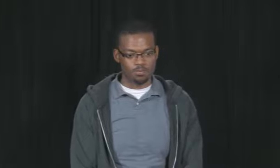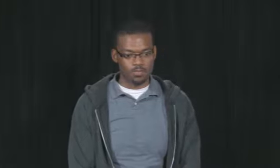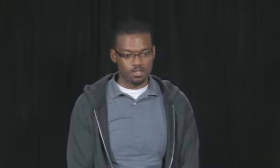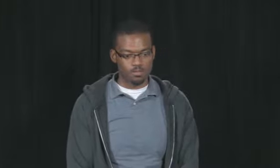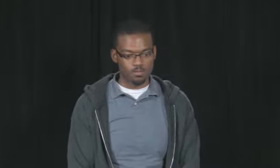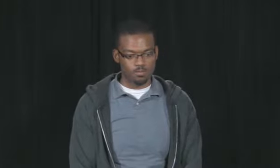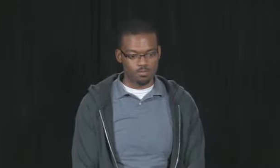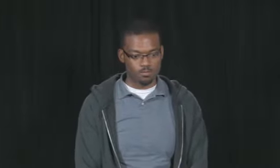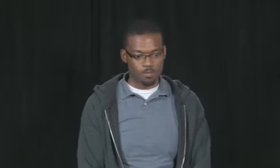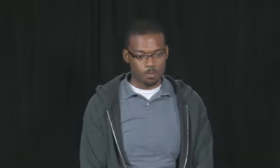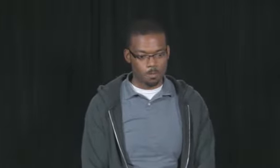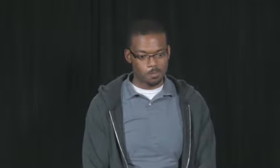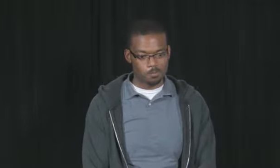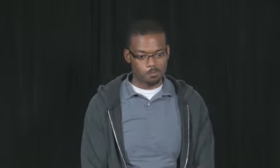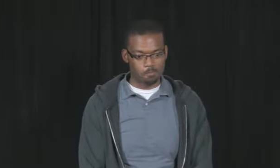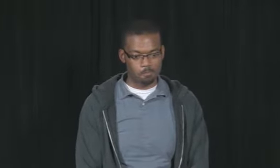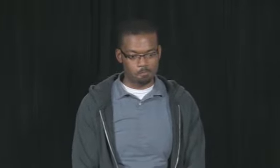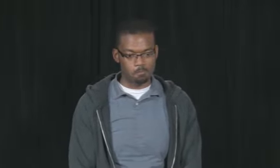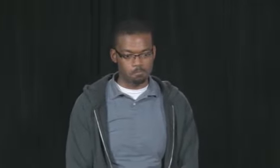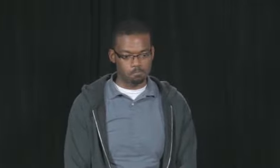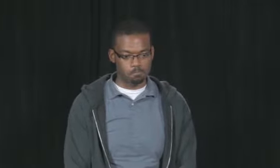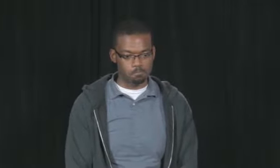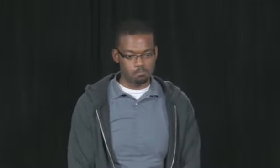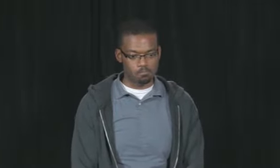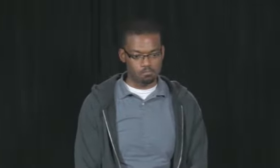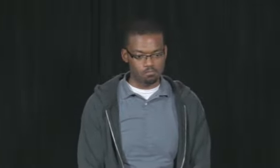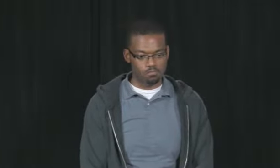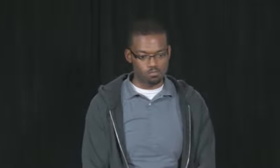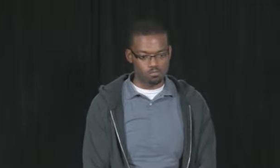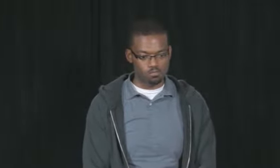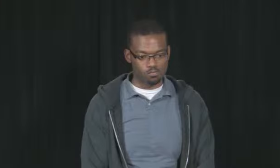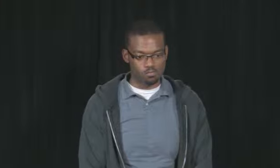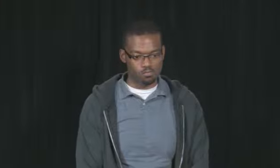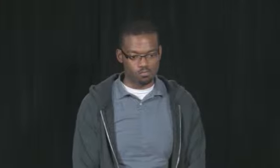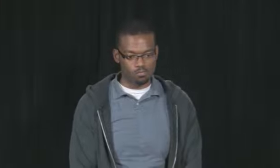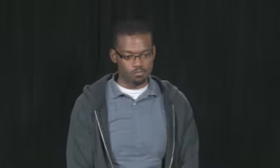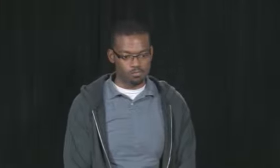Hmm. And there's a problem with that. Hmm. Because mistress has